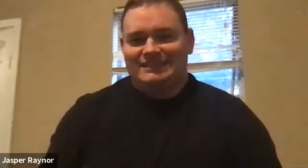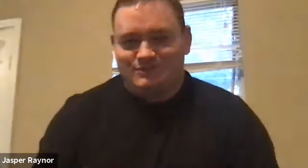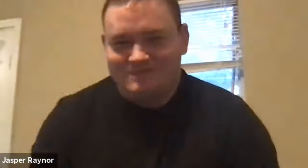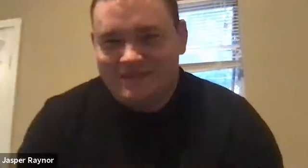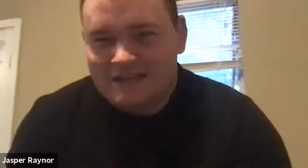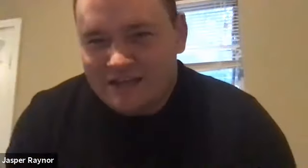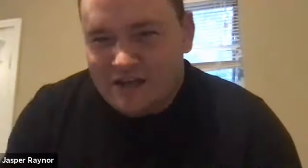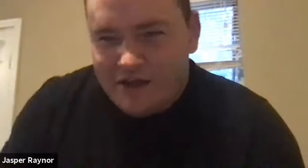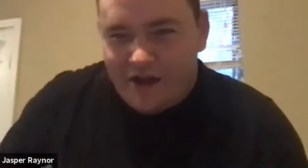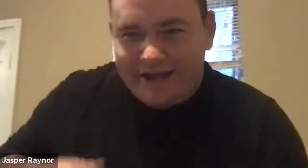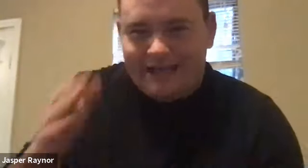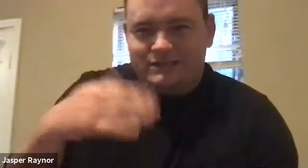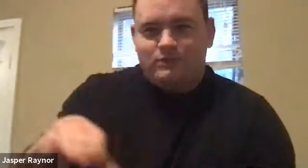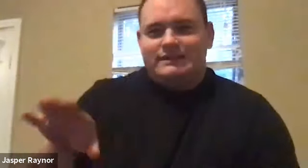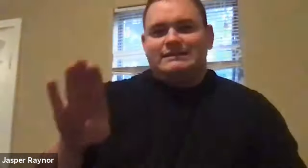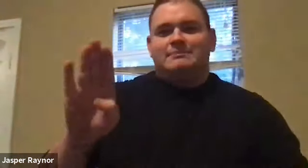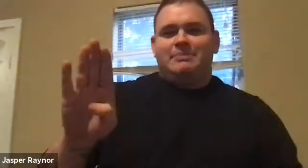you. All right, next one is